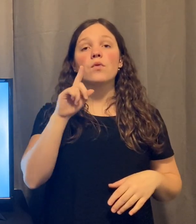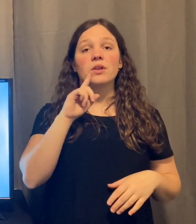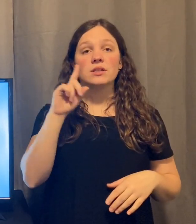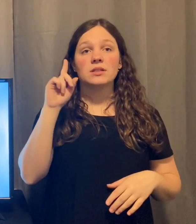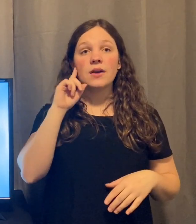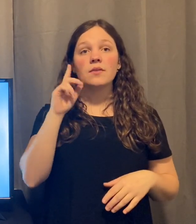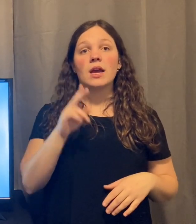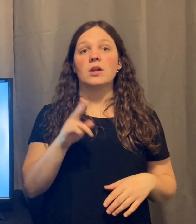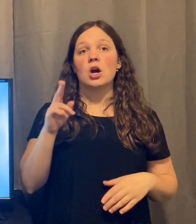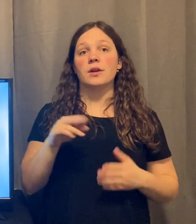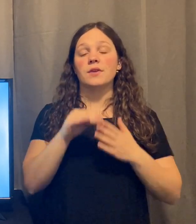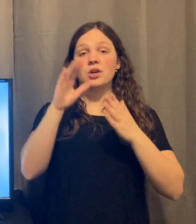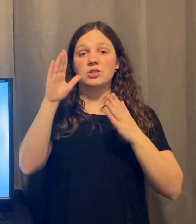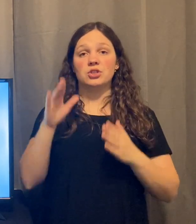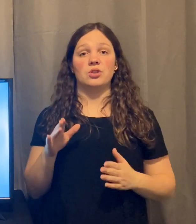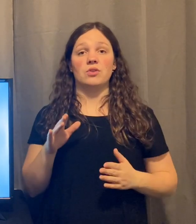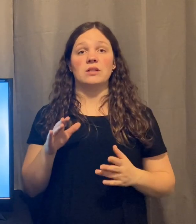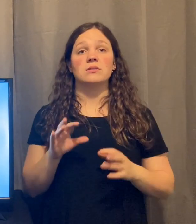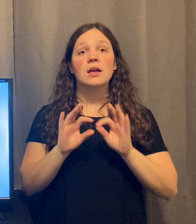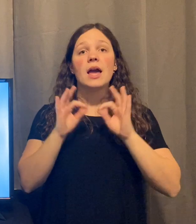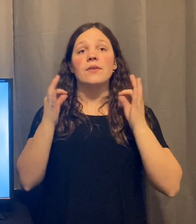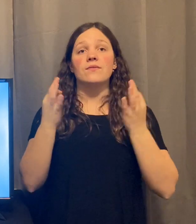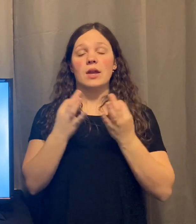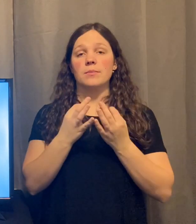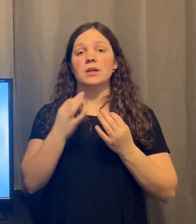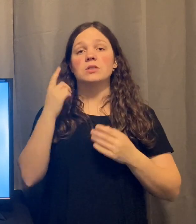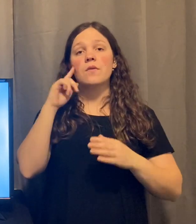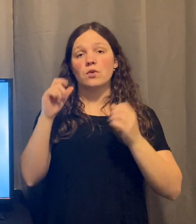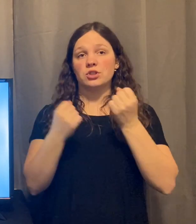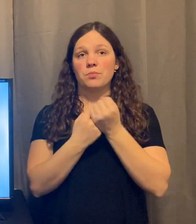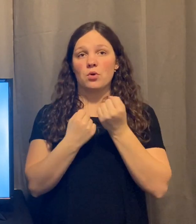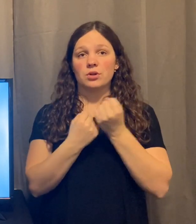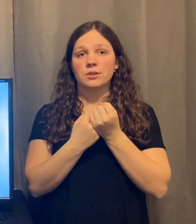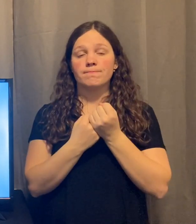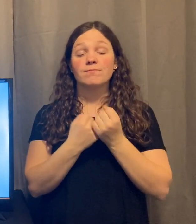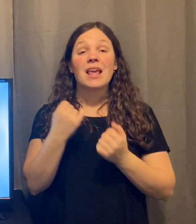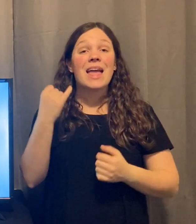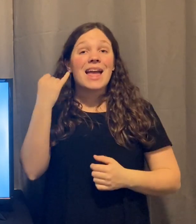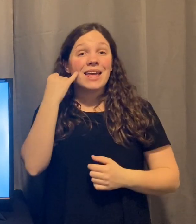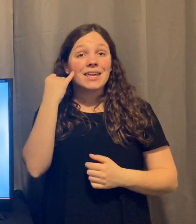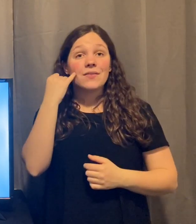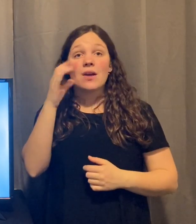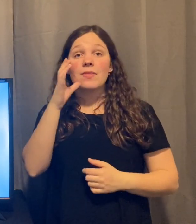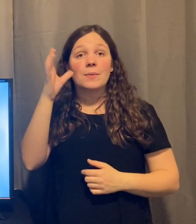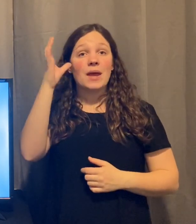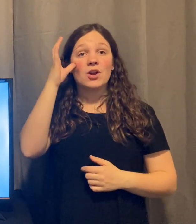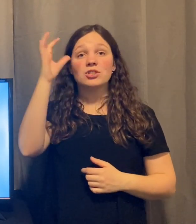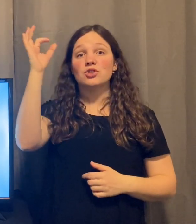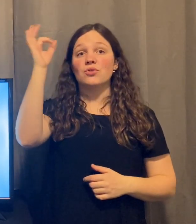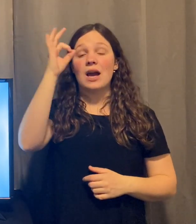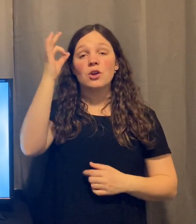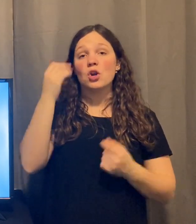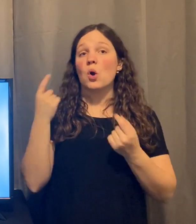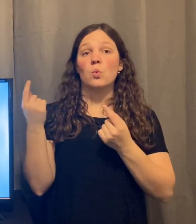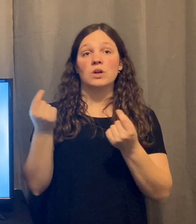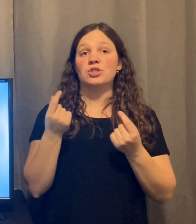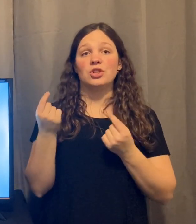the deaf and hard of hearing students and families for support. If the parents do not know what to